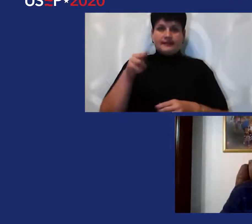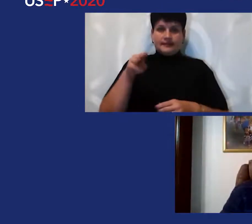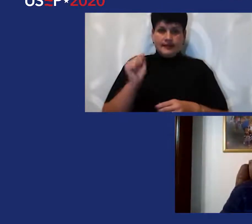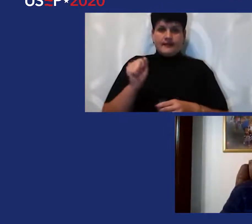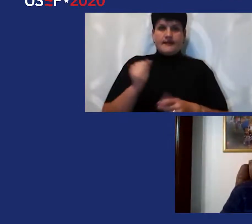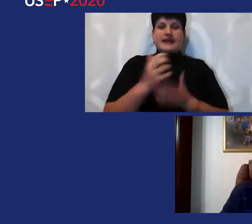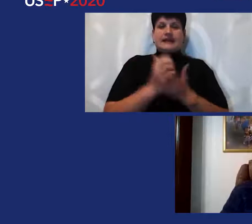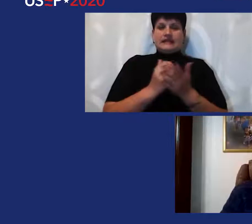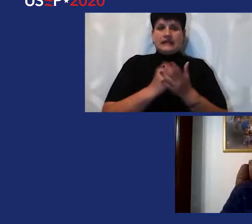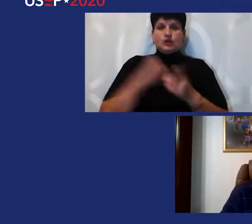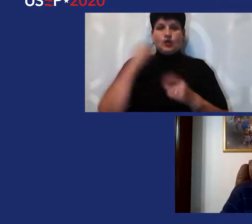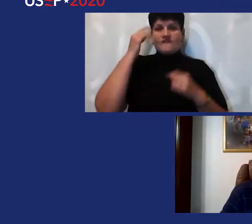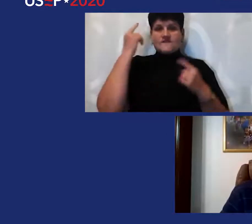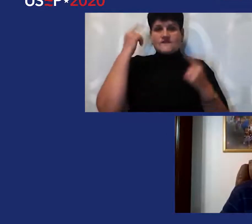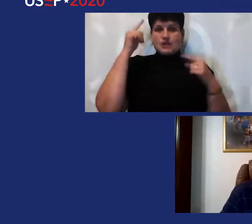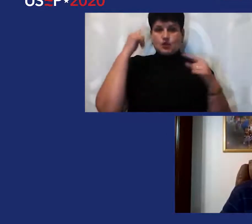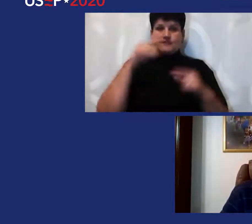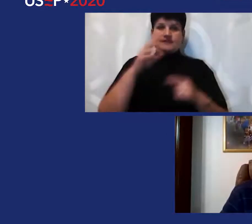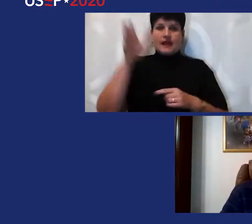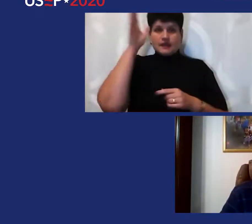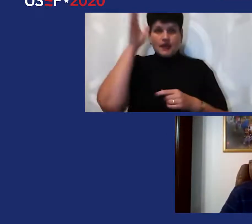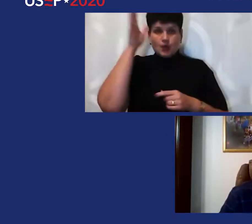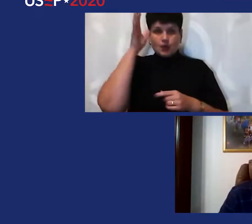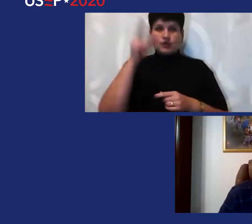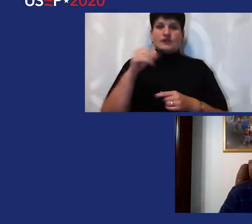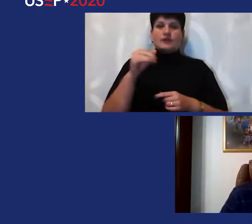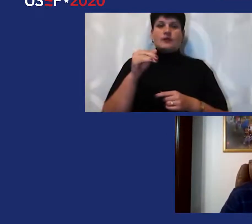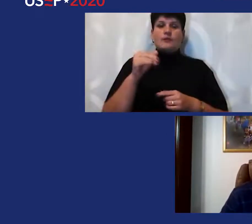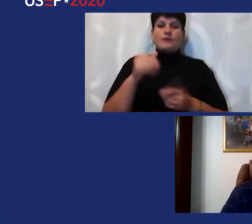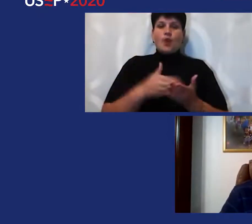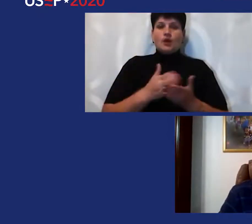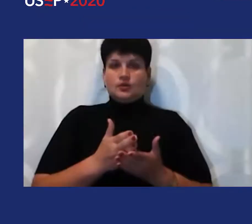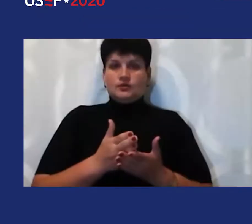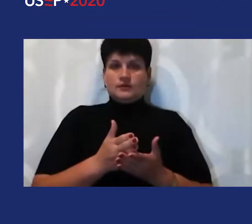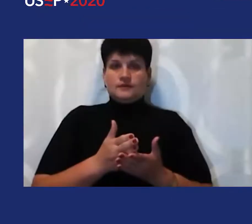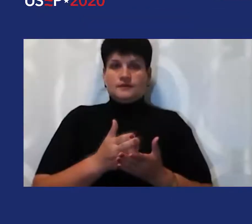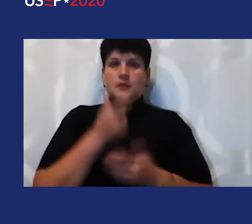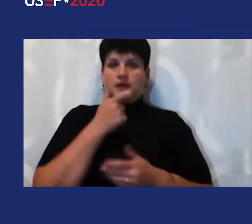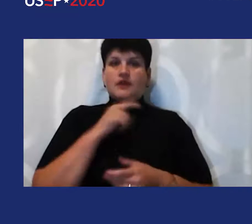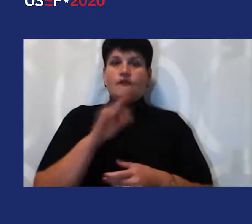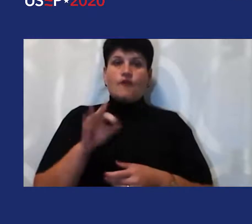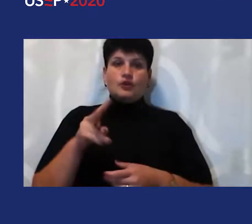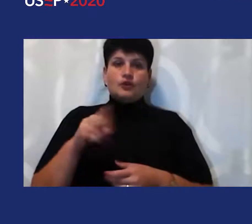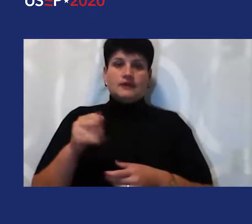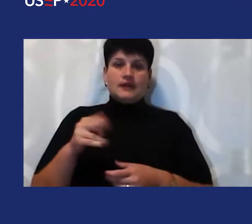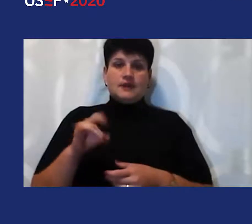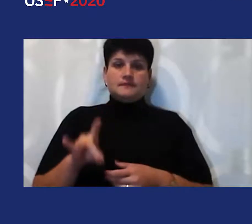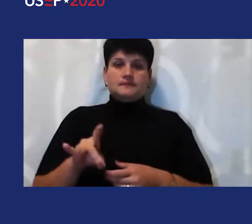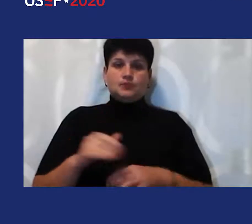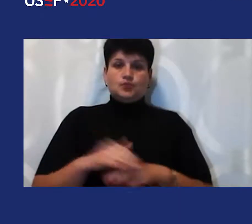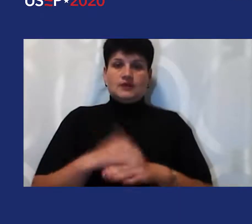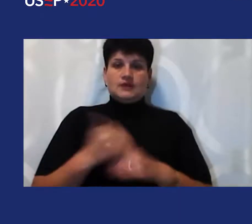Penta Center for Political Studies, political analyst. Mr. Volodymyr, floor is yours.